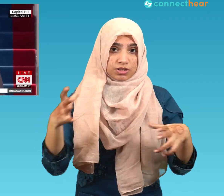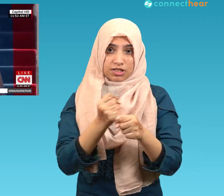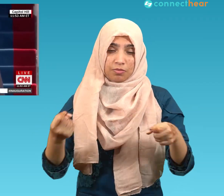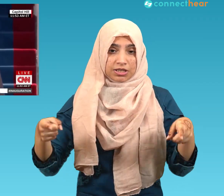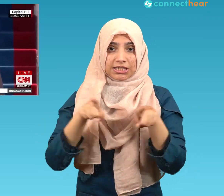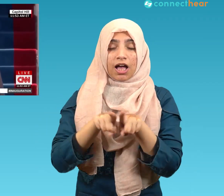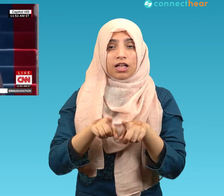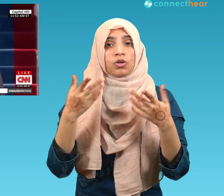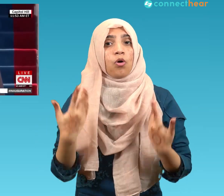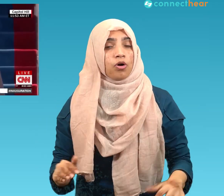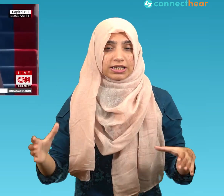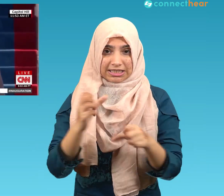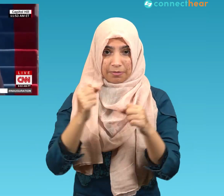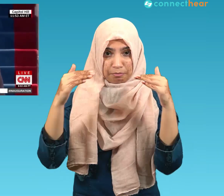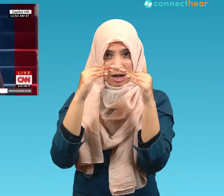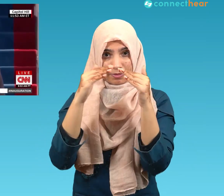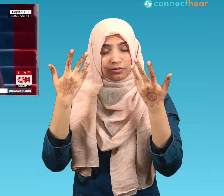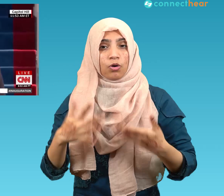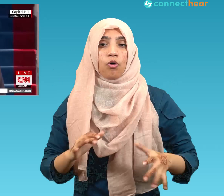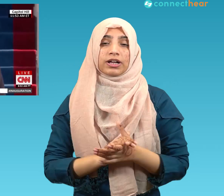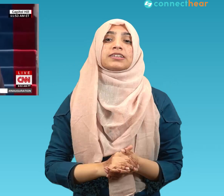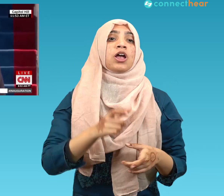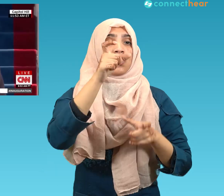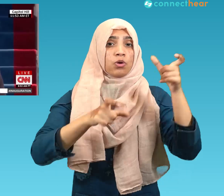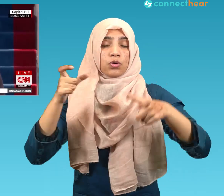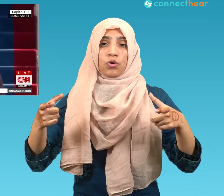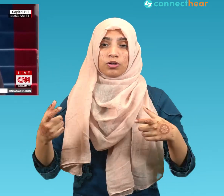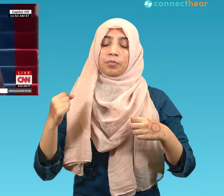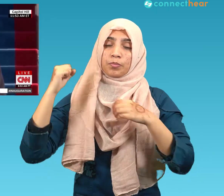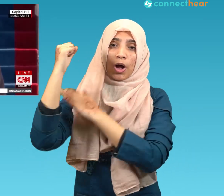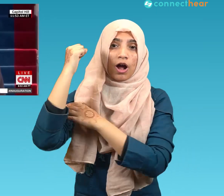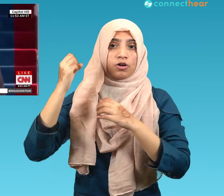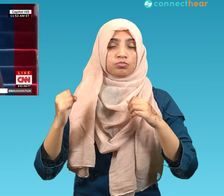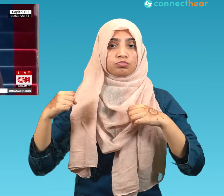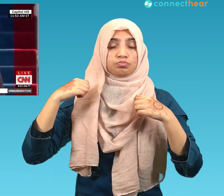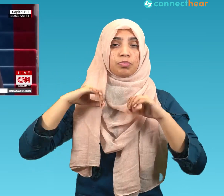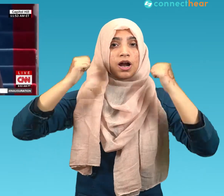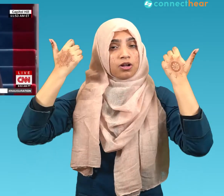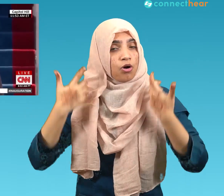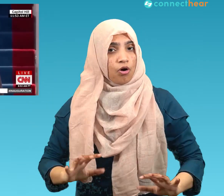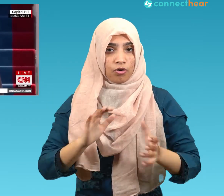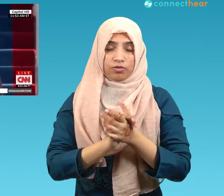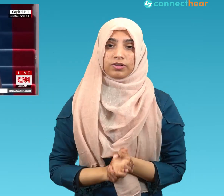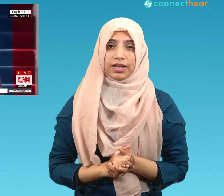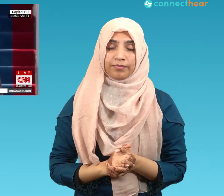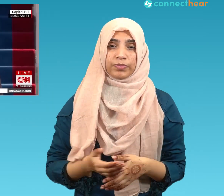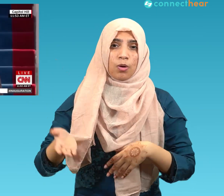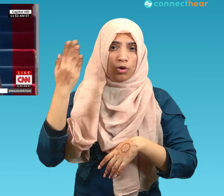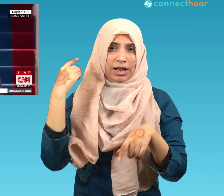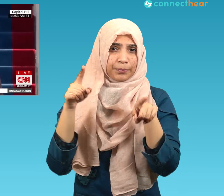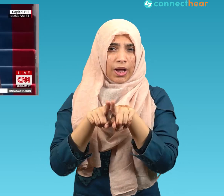out the peaceful transfer of power as we have for more than 2 centuries. As we look